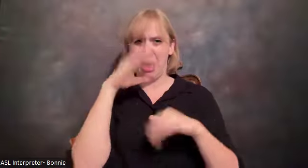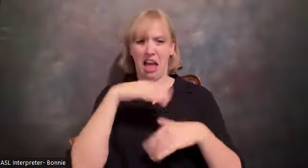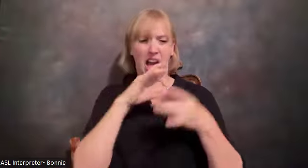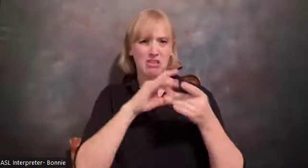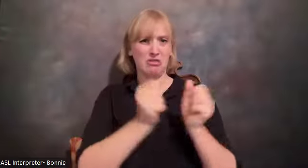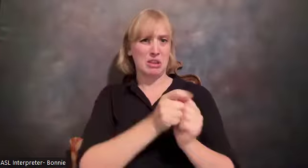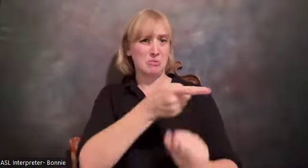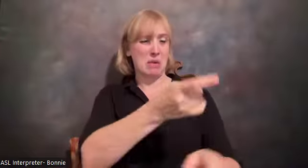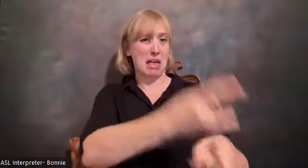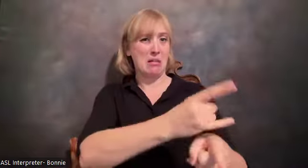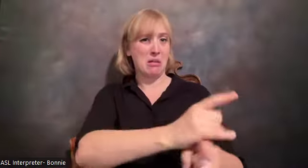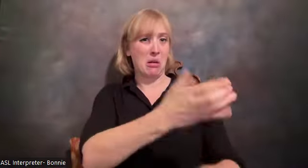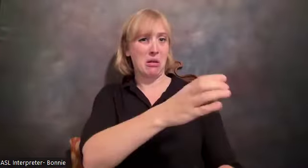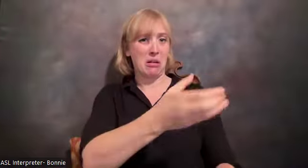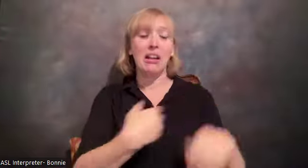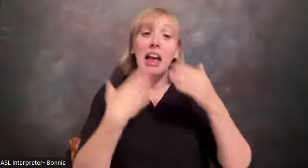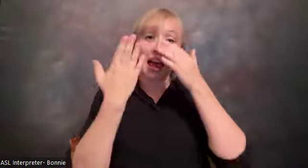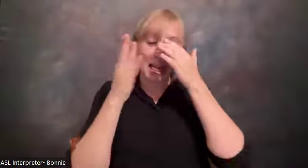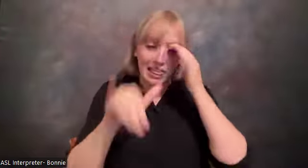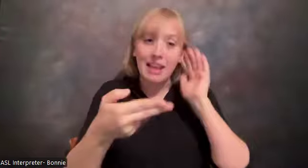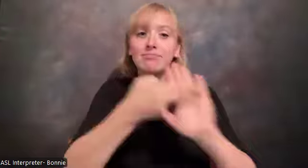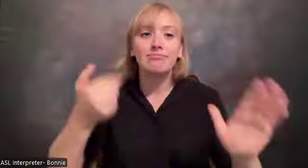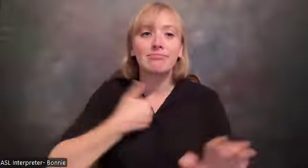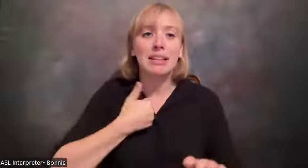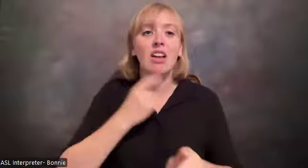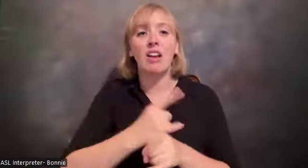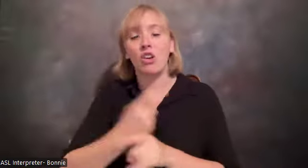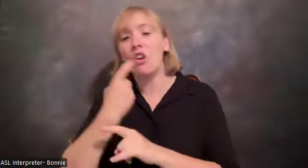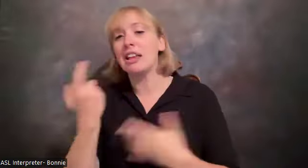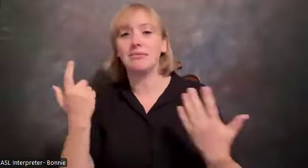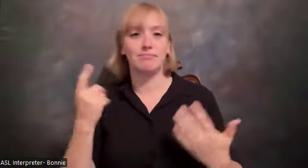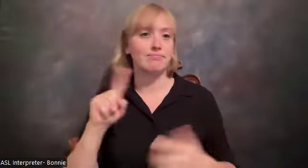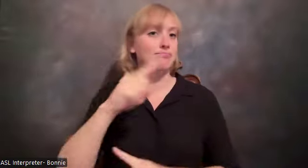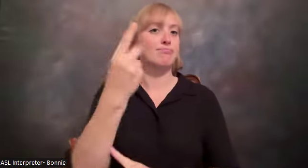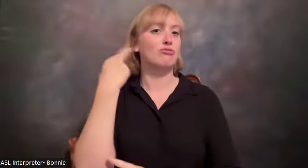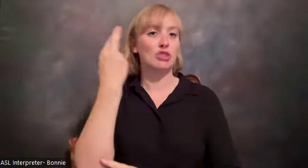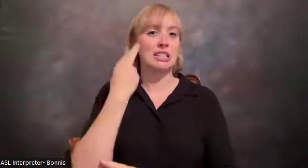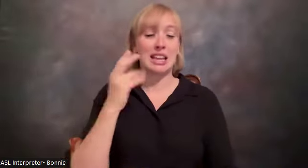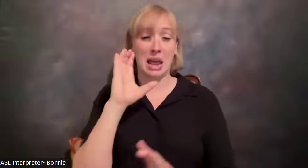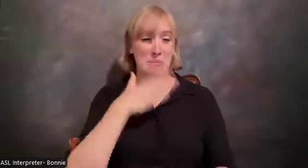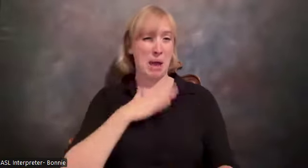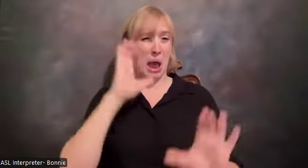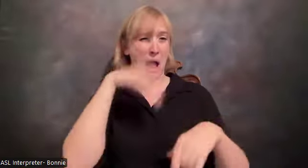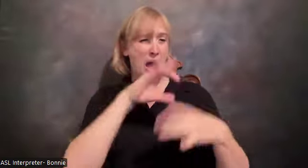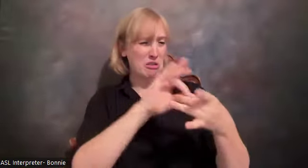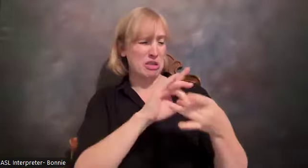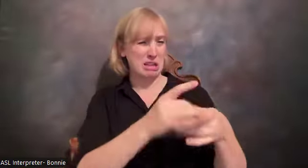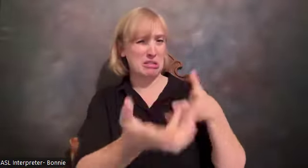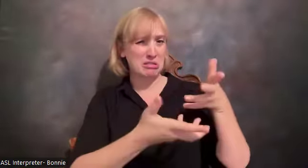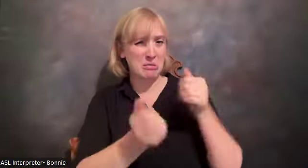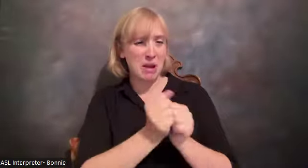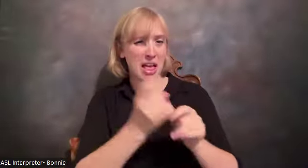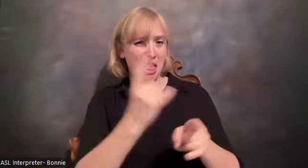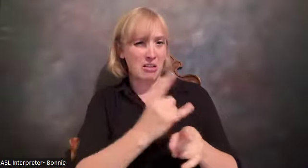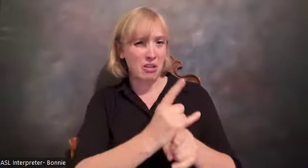with alcohol. That's why I'm an alcoholic. No other reason. And the strange relationship that I have with alcohol takes on a